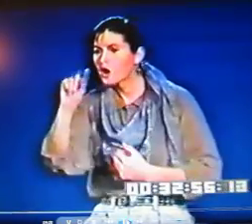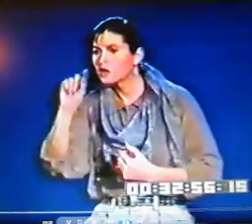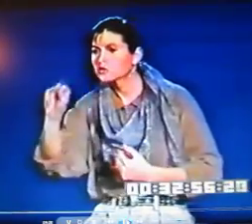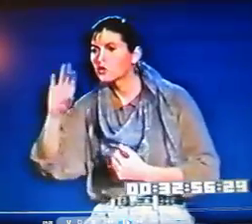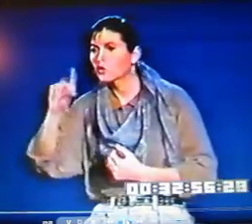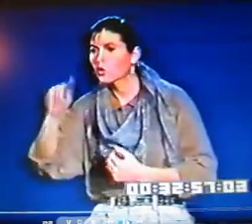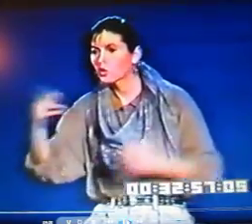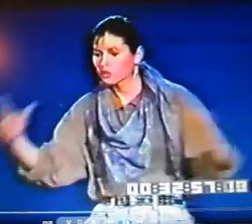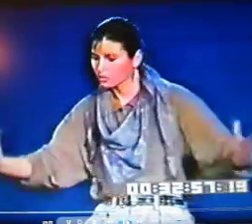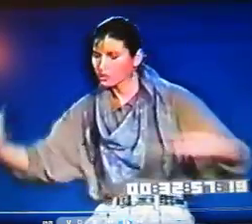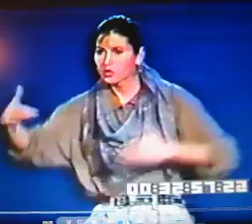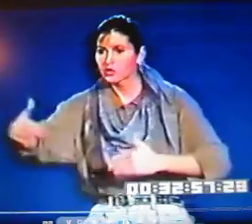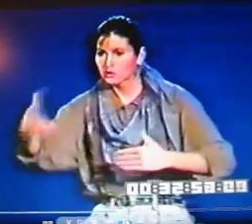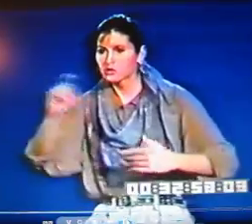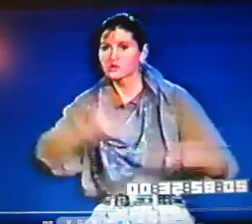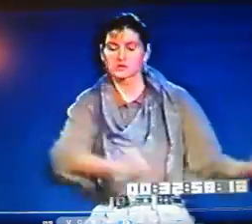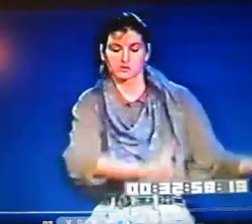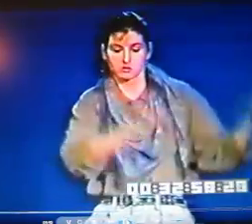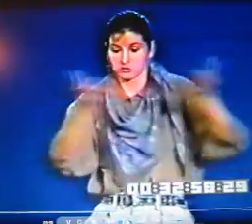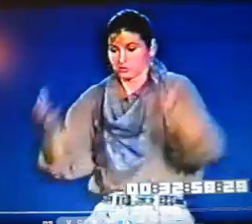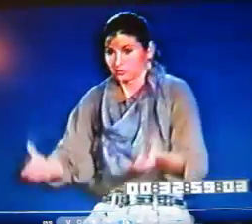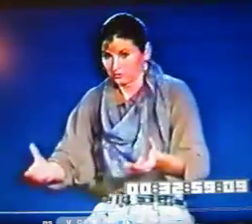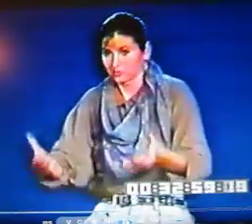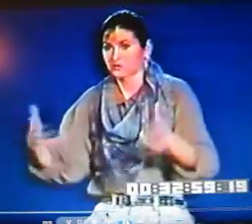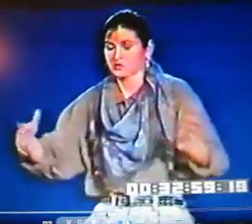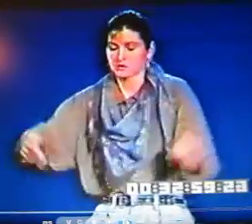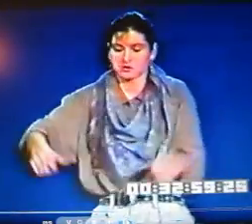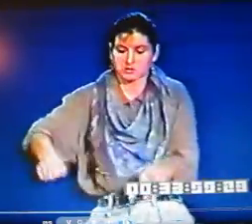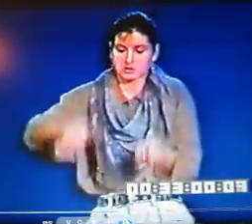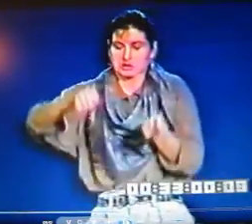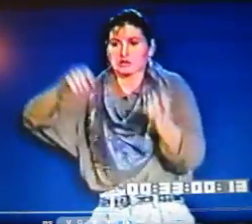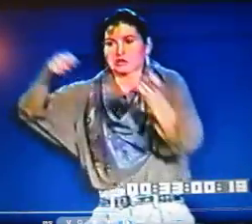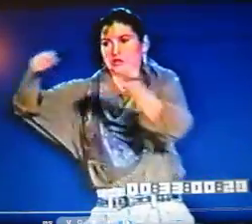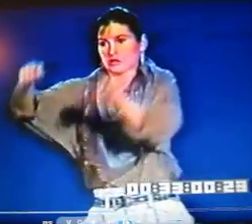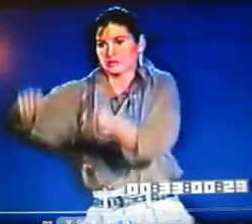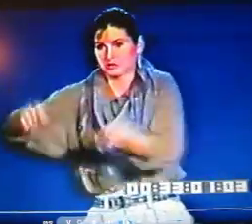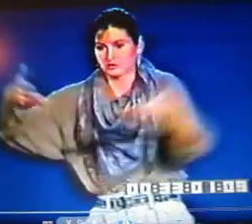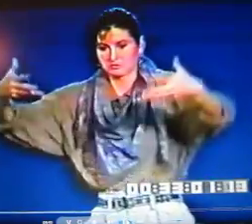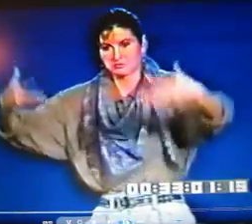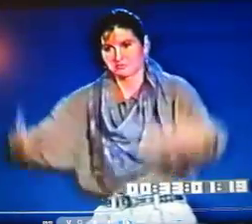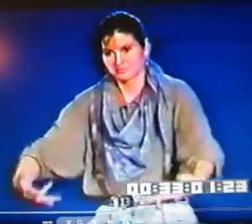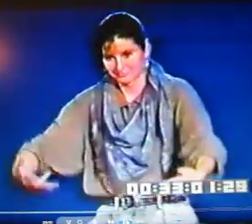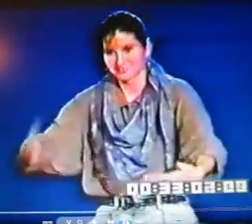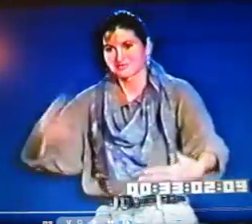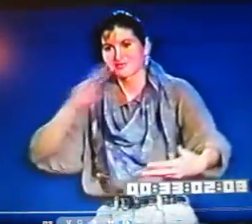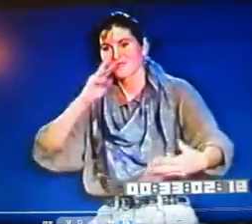You could also use a strong cloth instead of the net, anything that's going to help transport the fish.